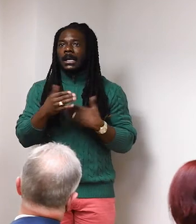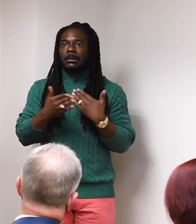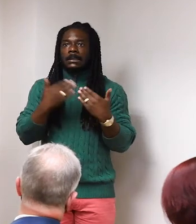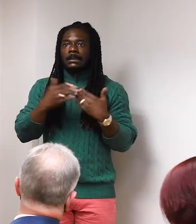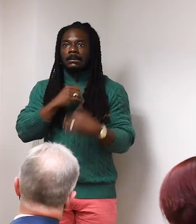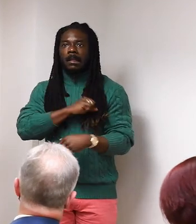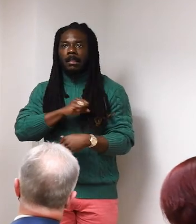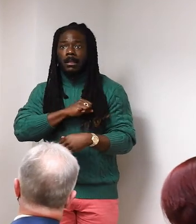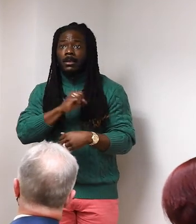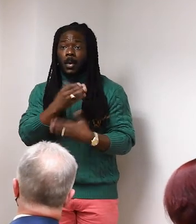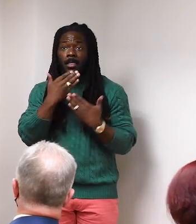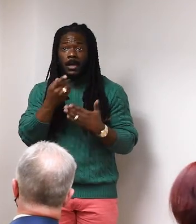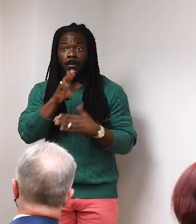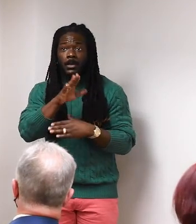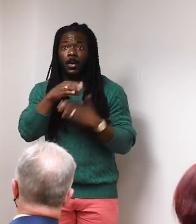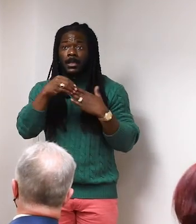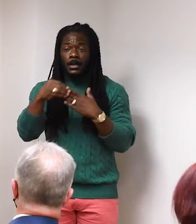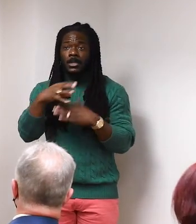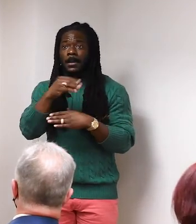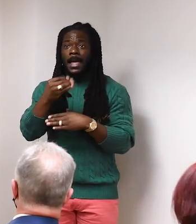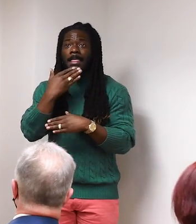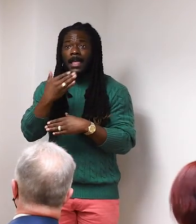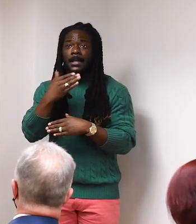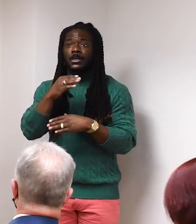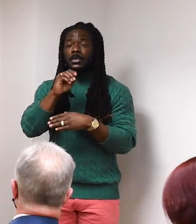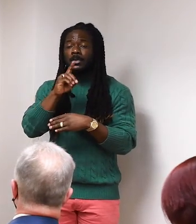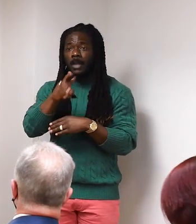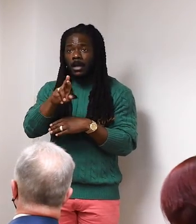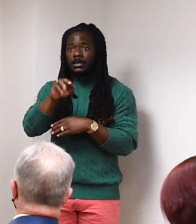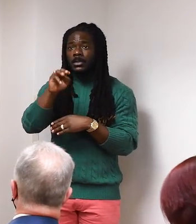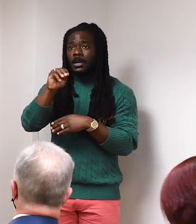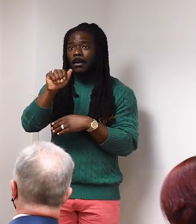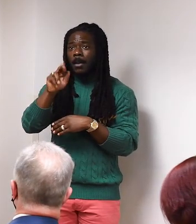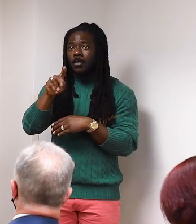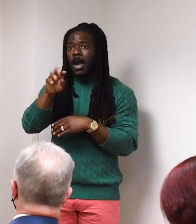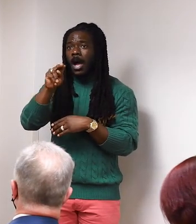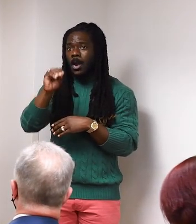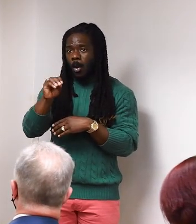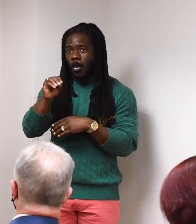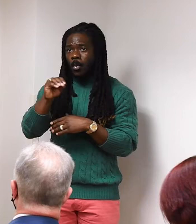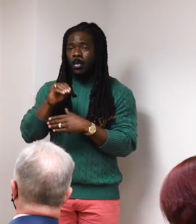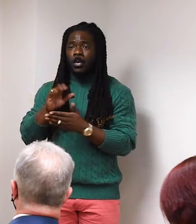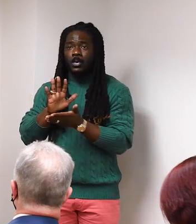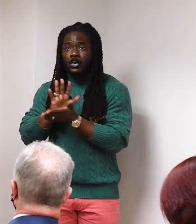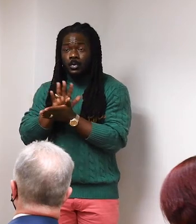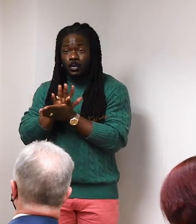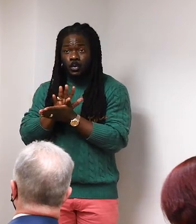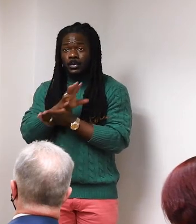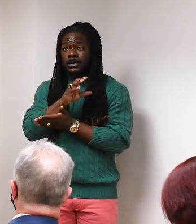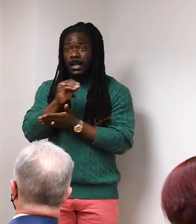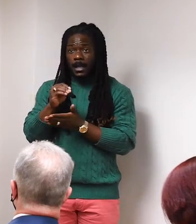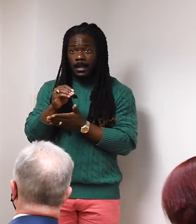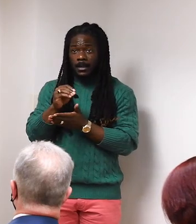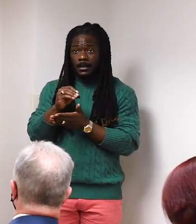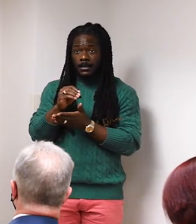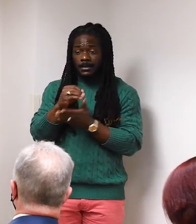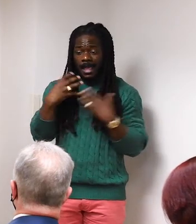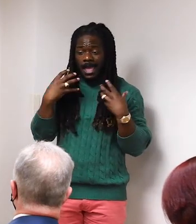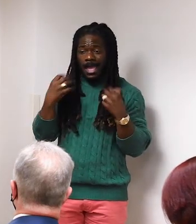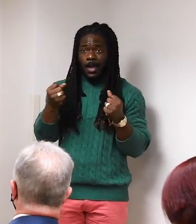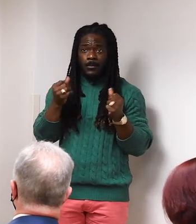thank you for your leadership, and also to Dr. Martirano. Schools and sort of